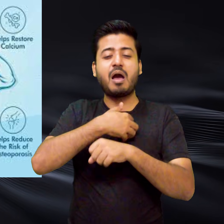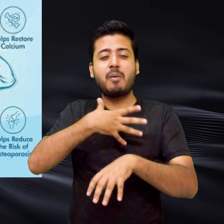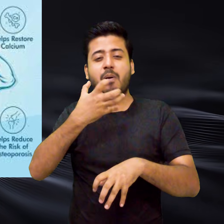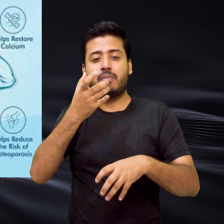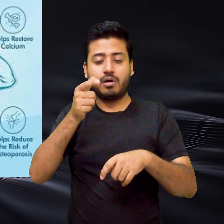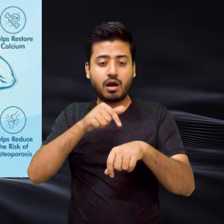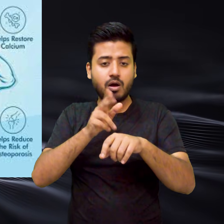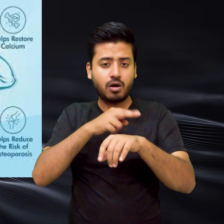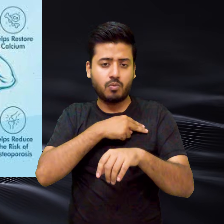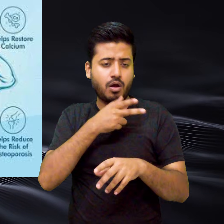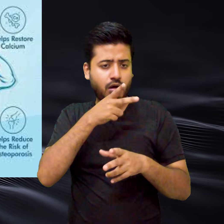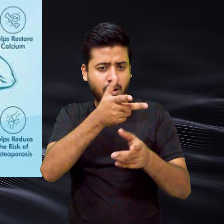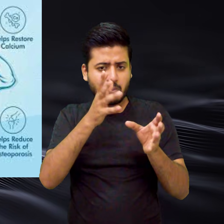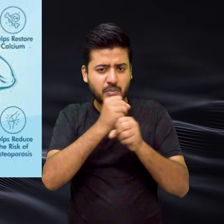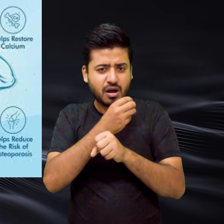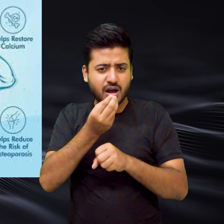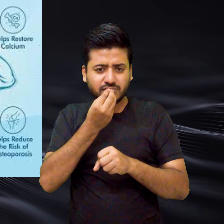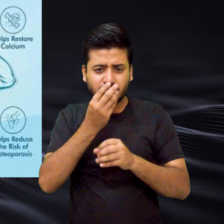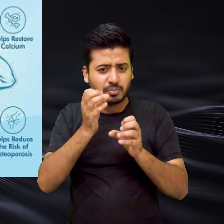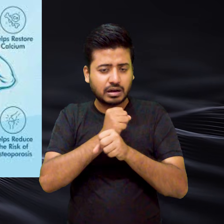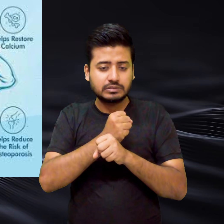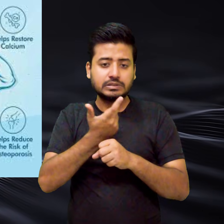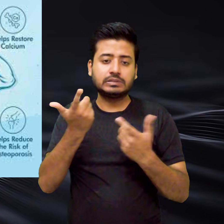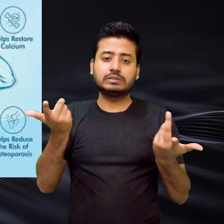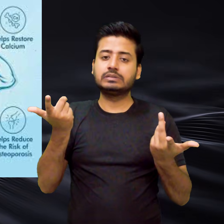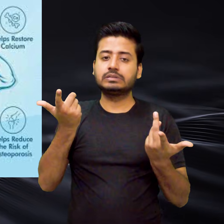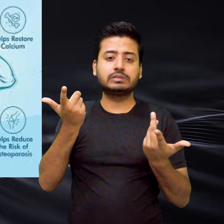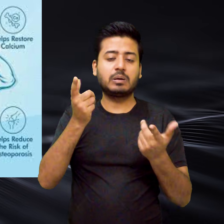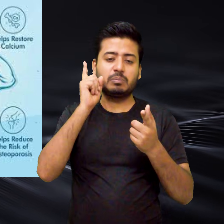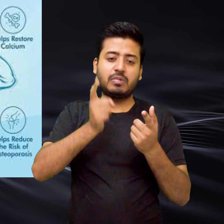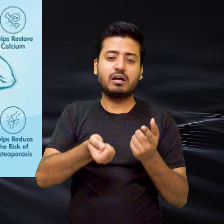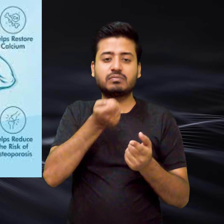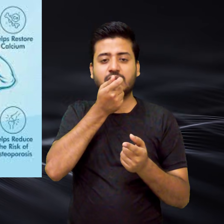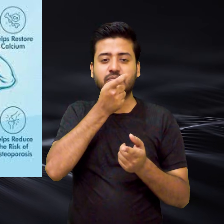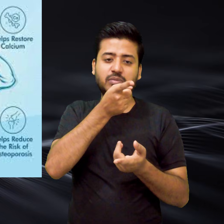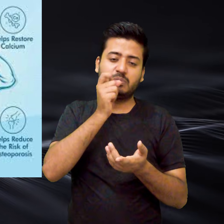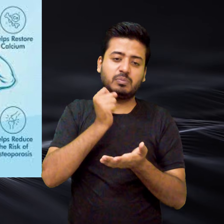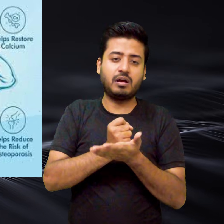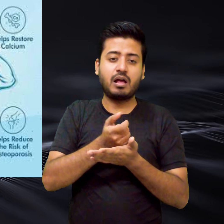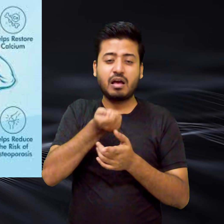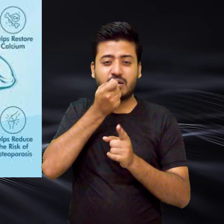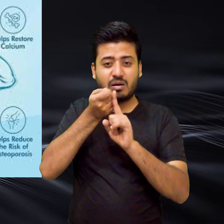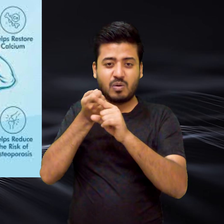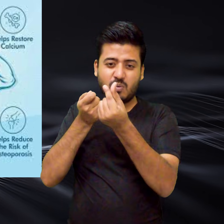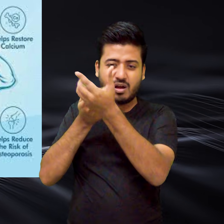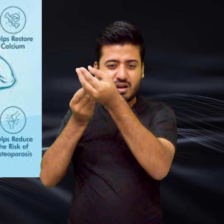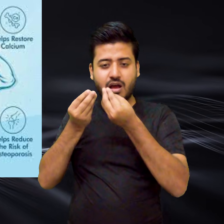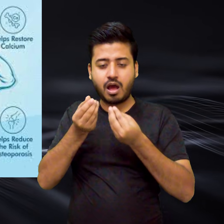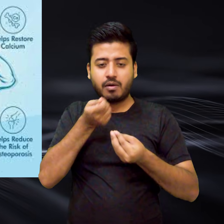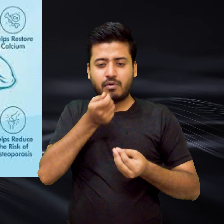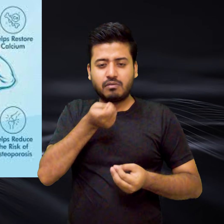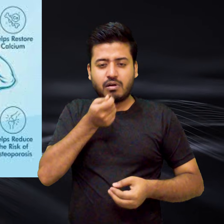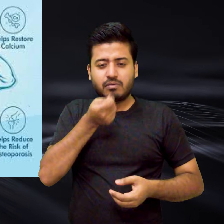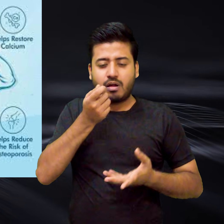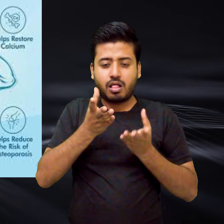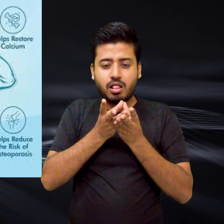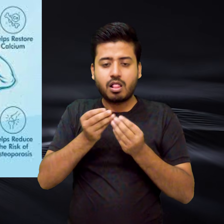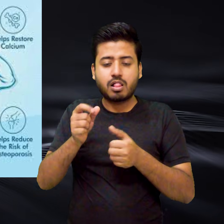nutritional food with various health benefits, and bitter almonds contain a toxic compound that is unsafe for consumption. Sweet versus